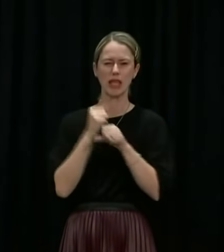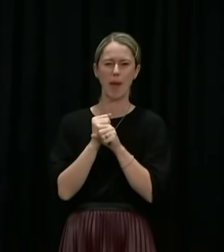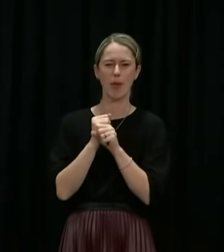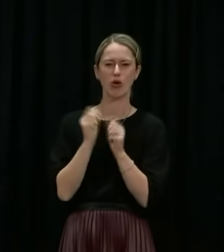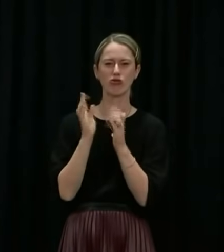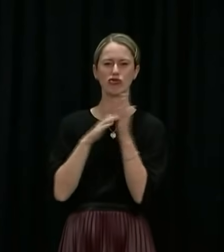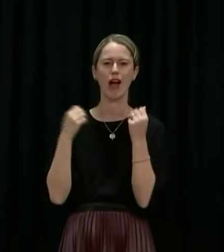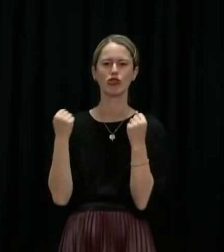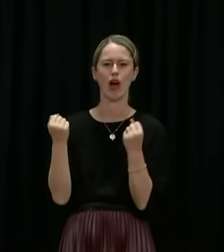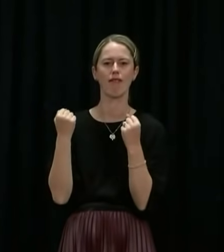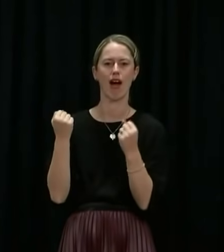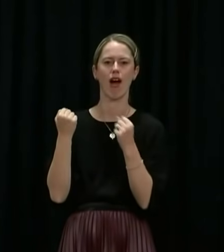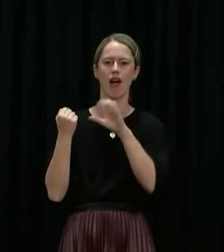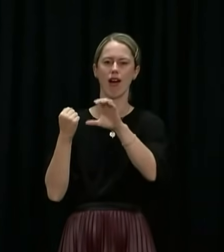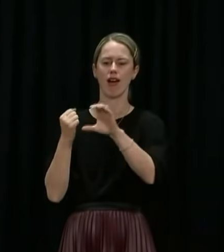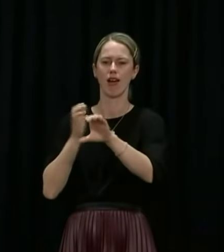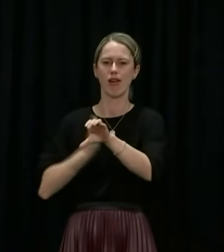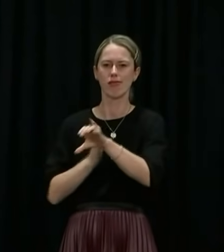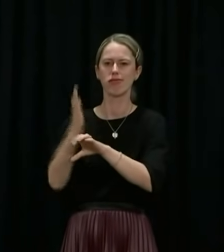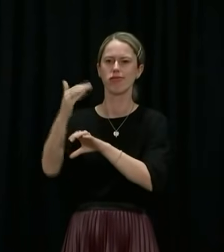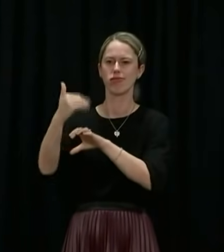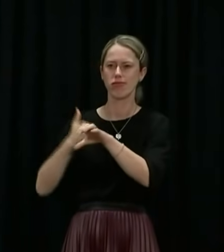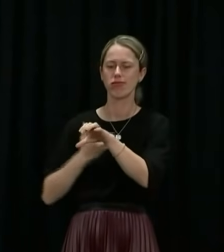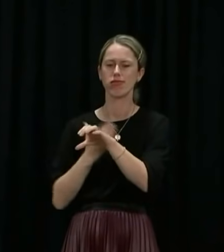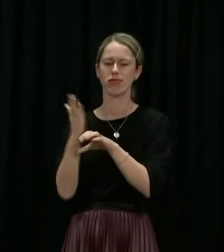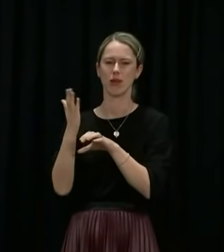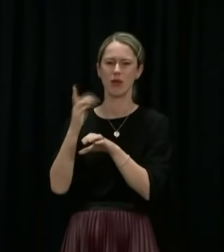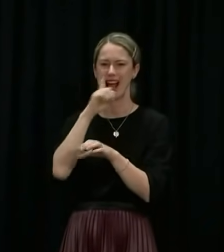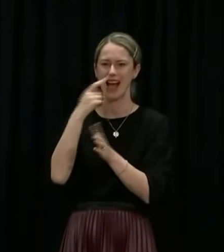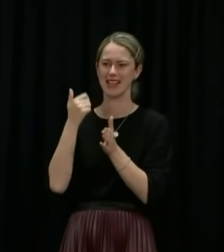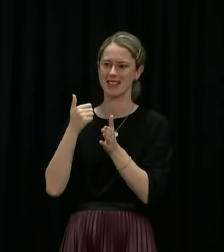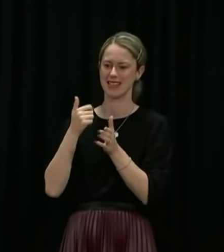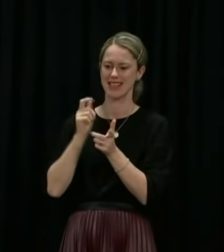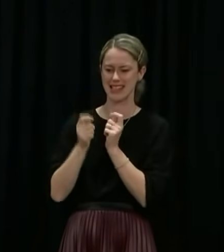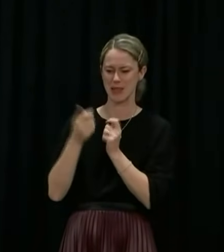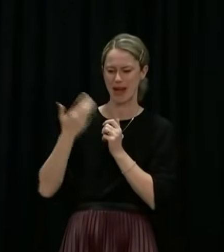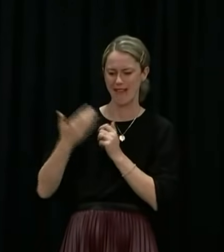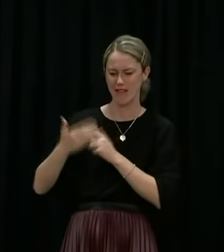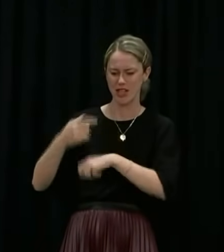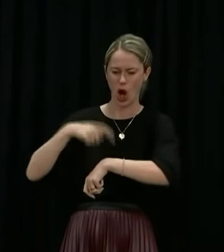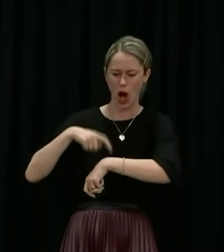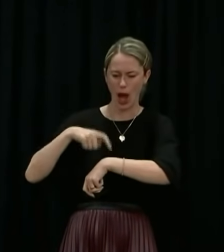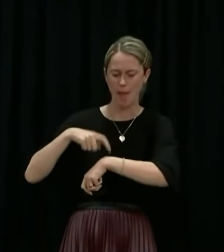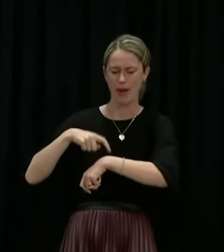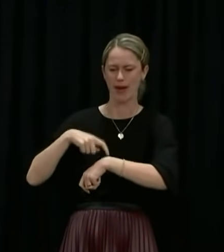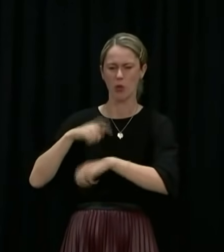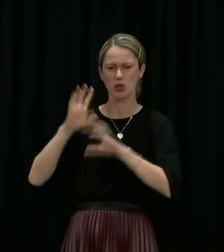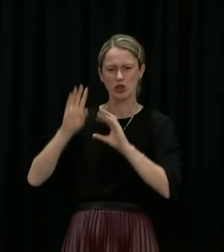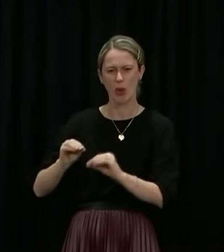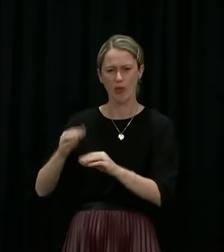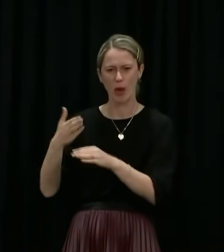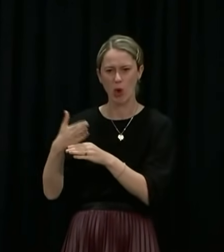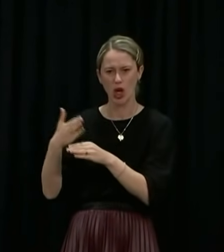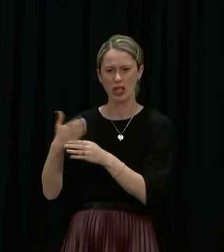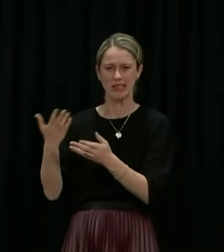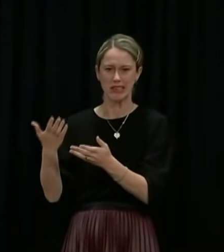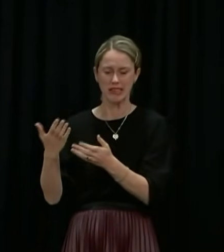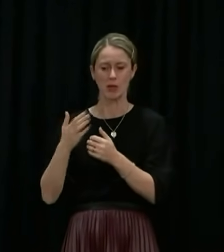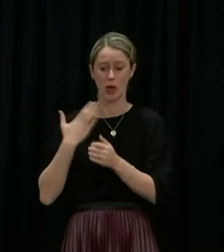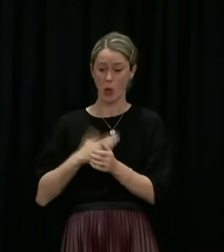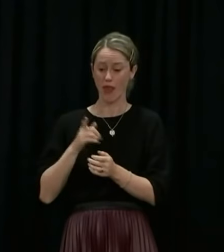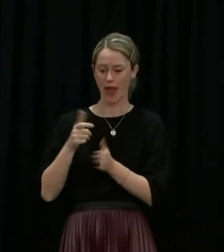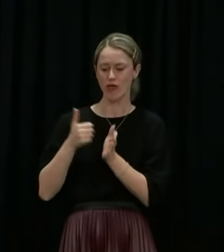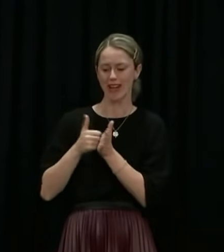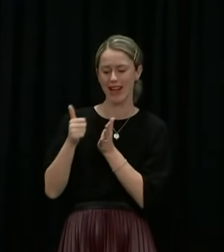to do their work just because of the timing of when their test swab was taken and when they got the result back. We want them to be tested